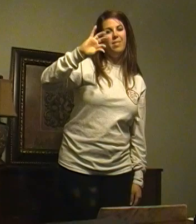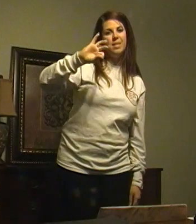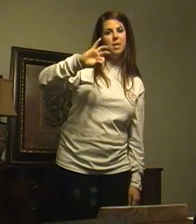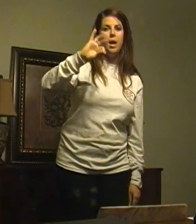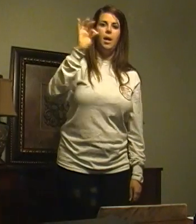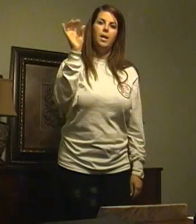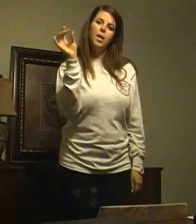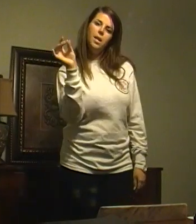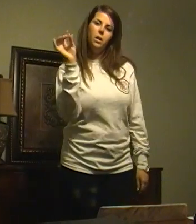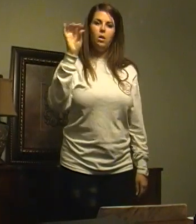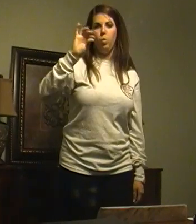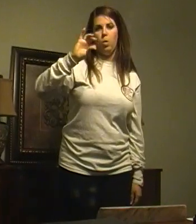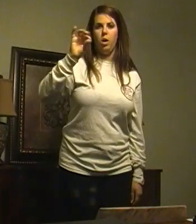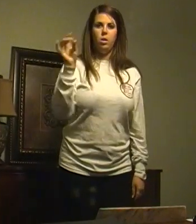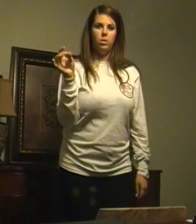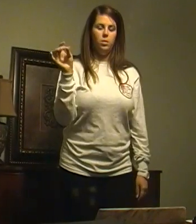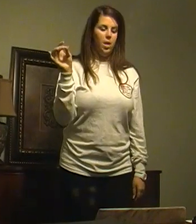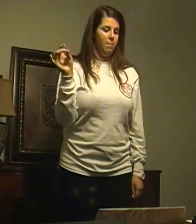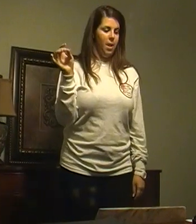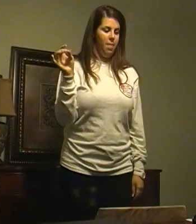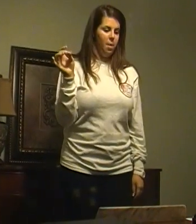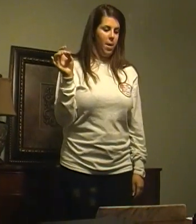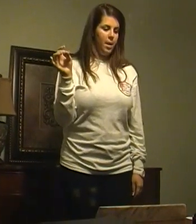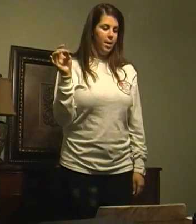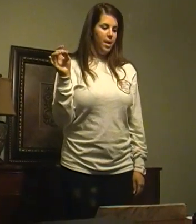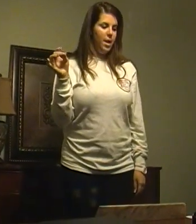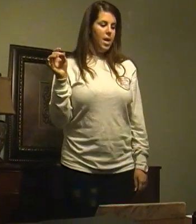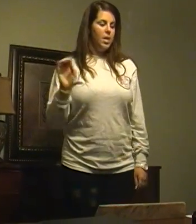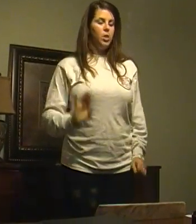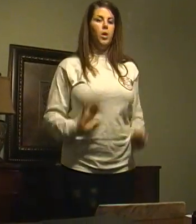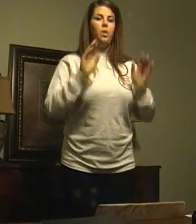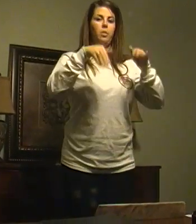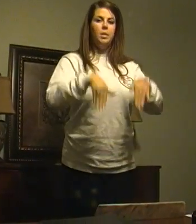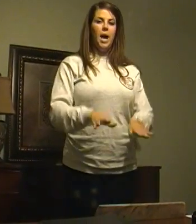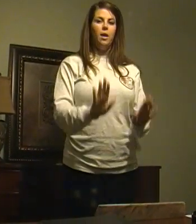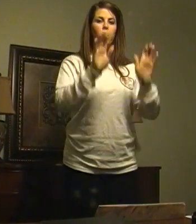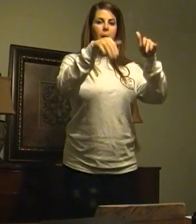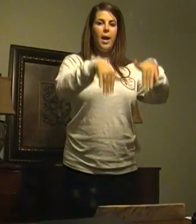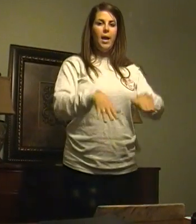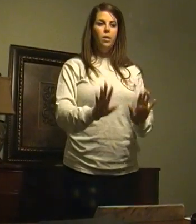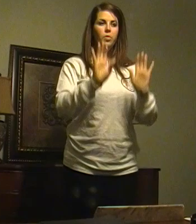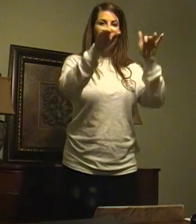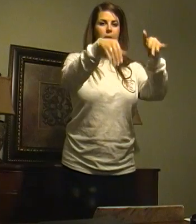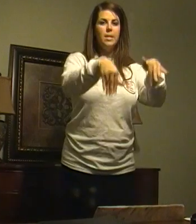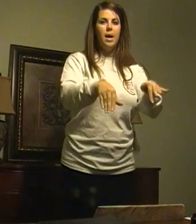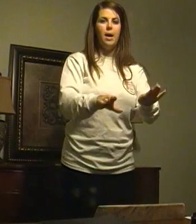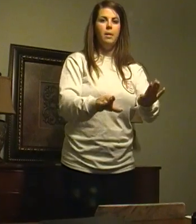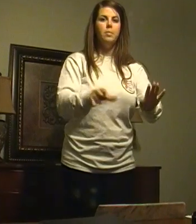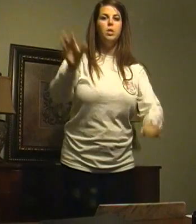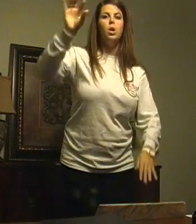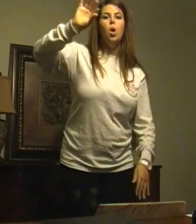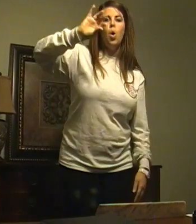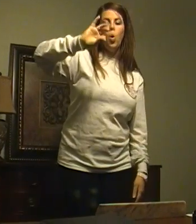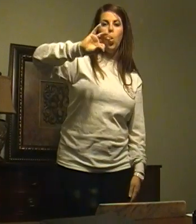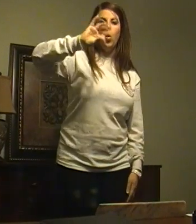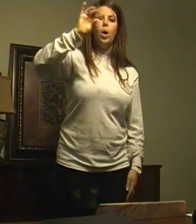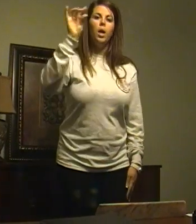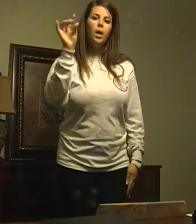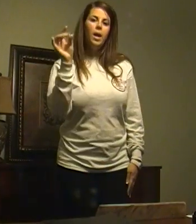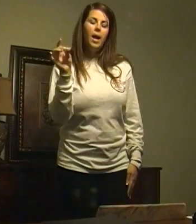like saying either or. Think about it that way. So we go from tidal wave 3 times, or